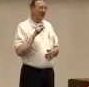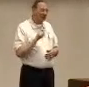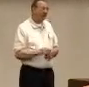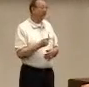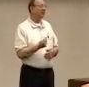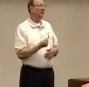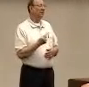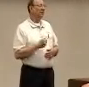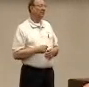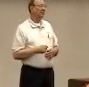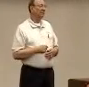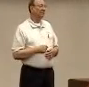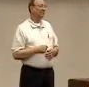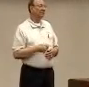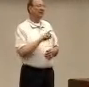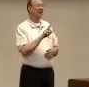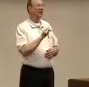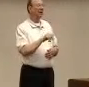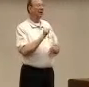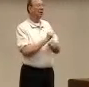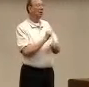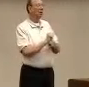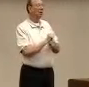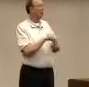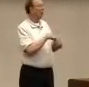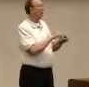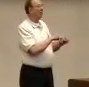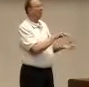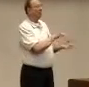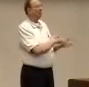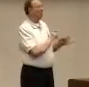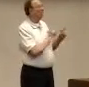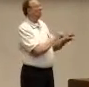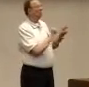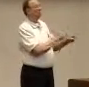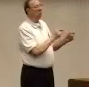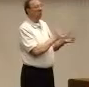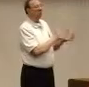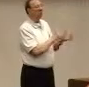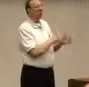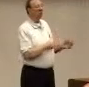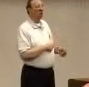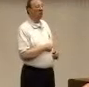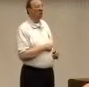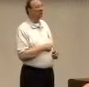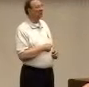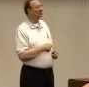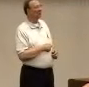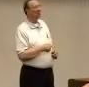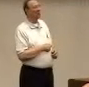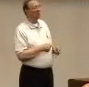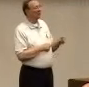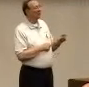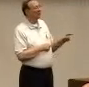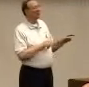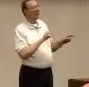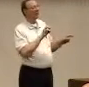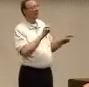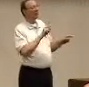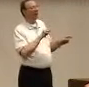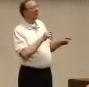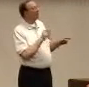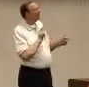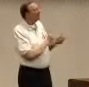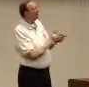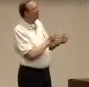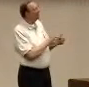what, but he needed somebody. He needed something. Danny worked in the shopping center where we frequented all the time. Elijah got to know him